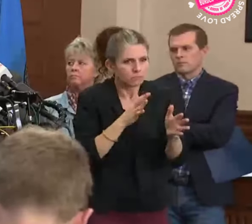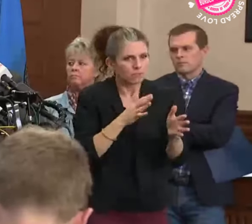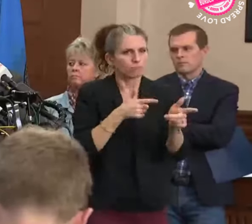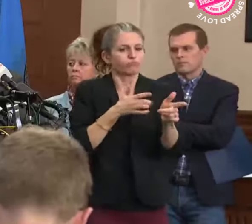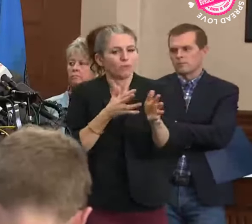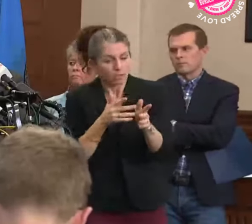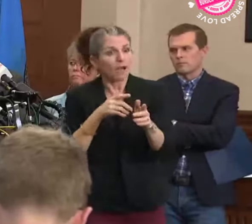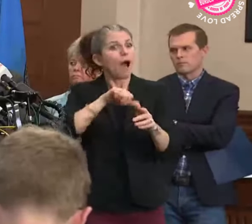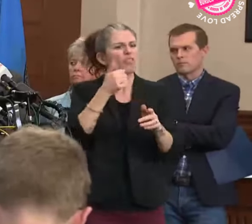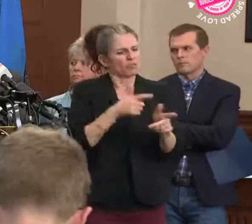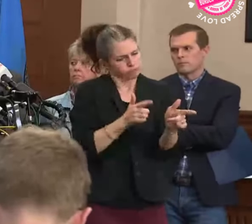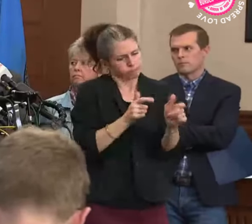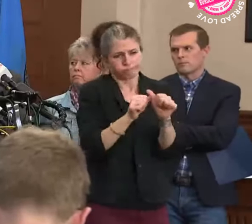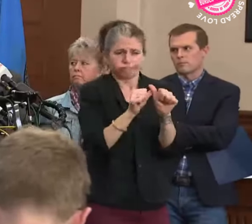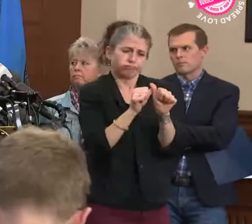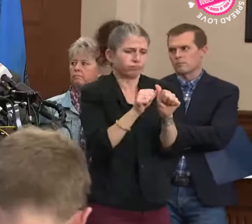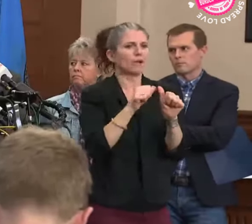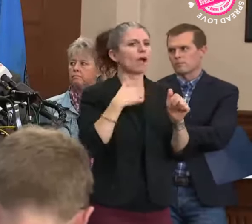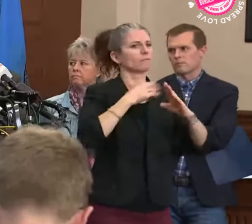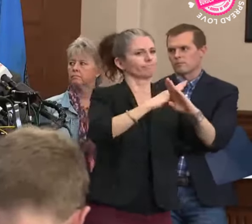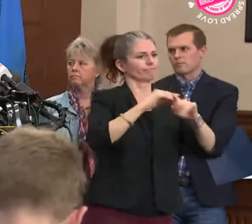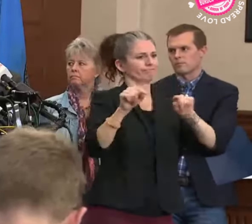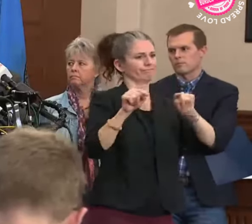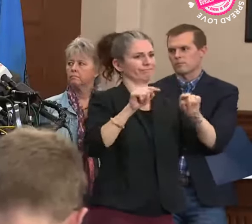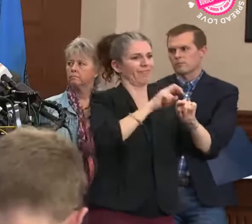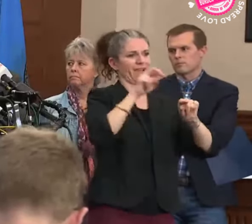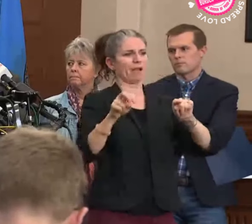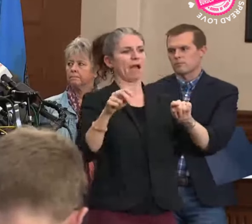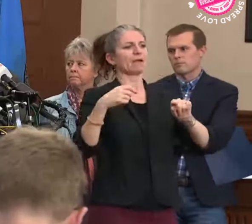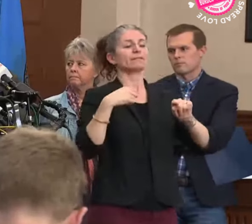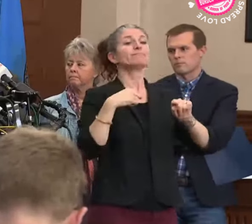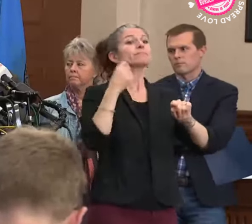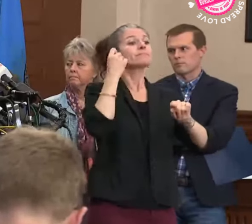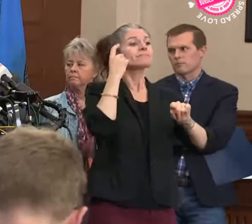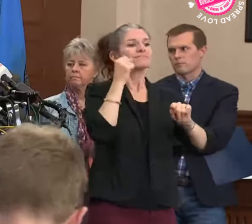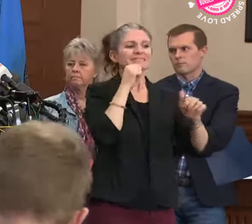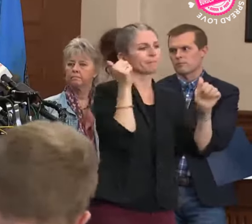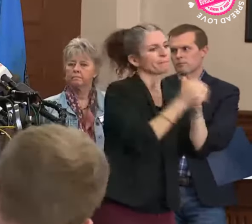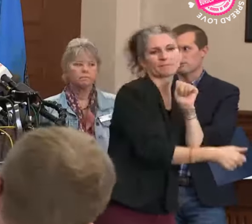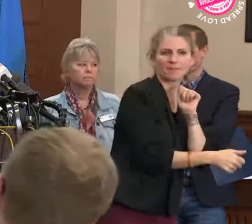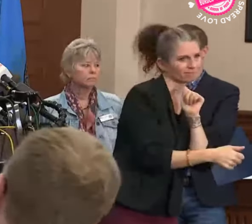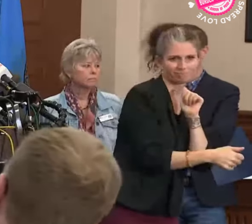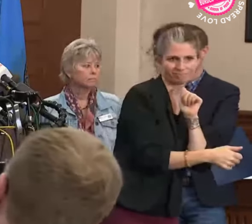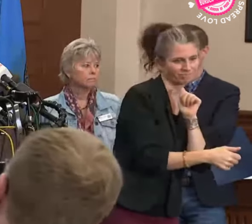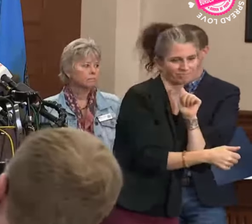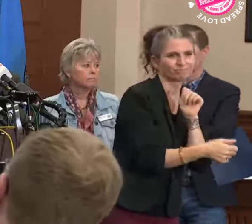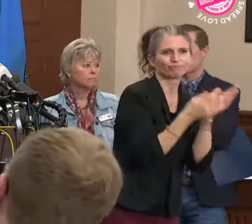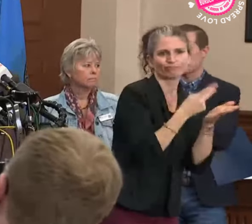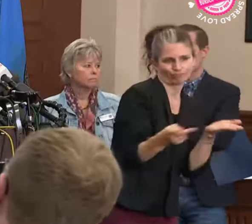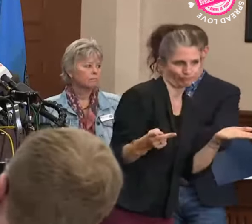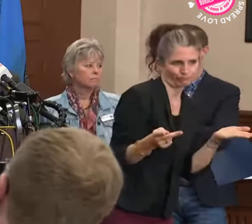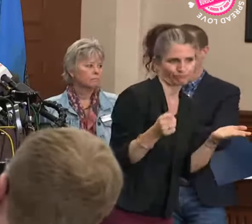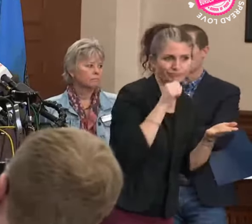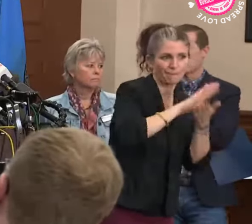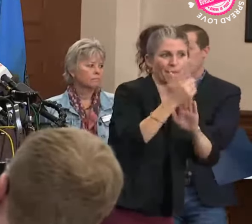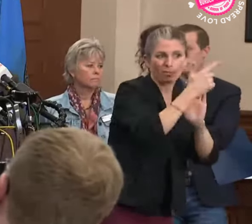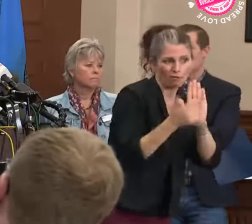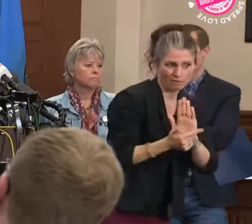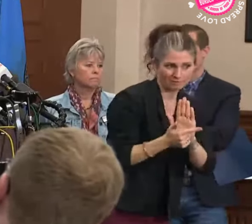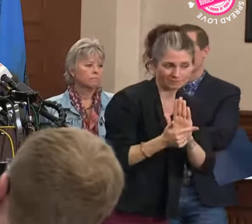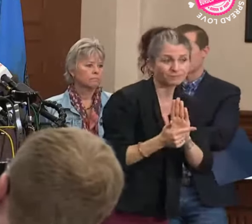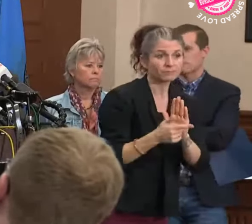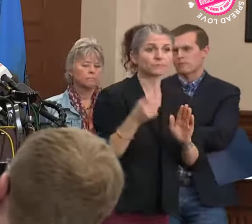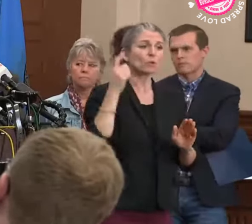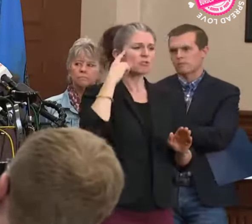that legislation has not been enacted into law. There was an attempt to do it by regulation, but it was